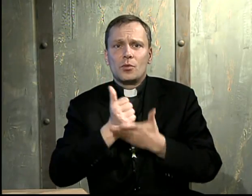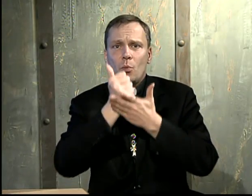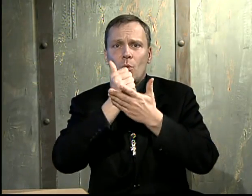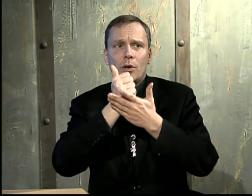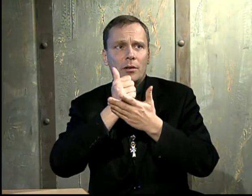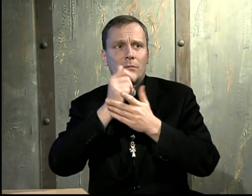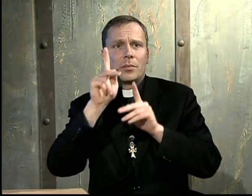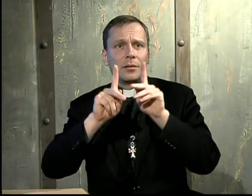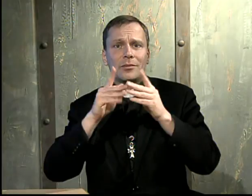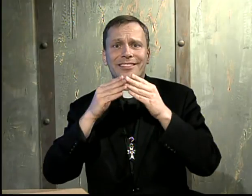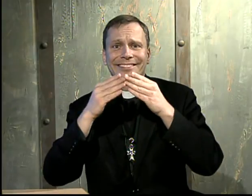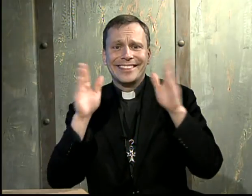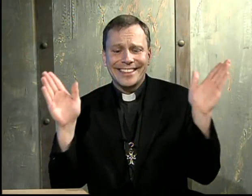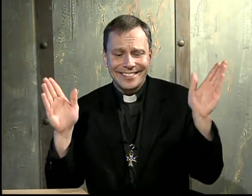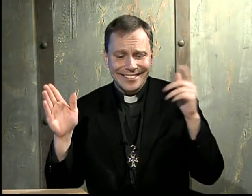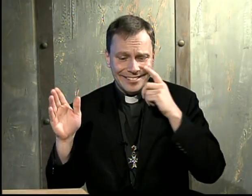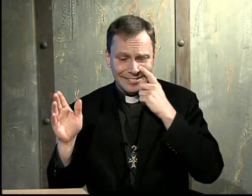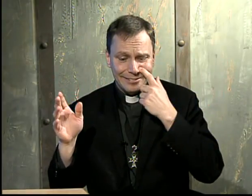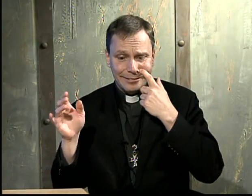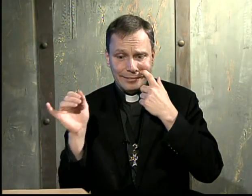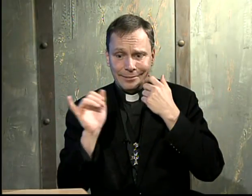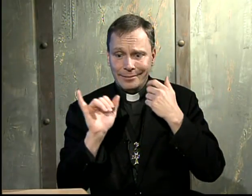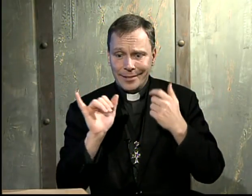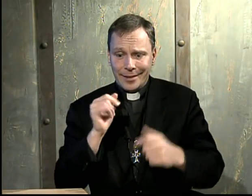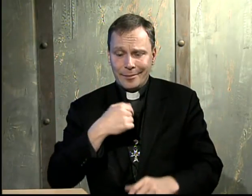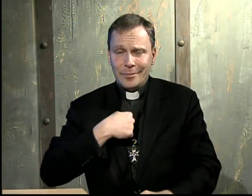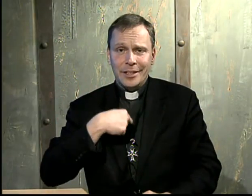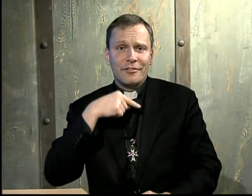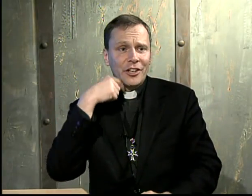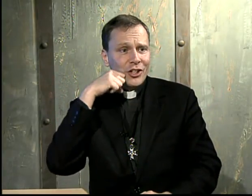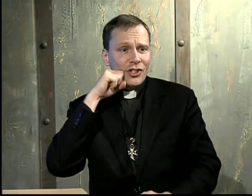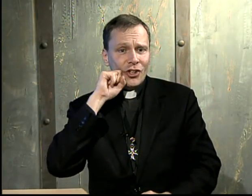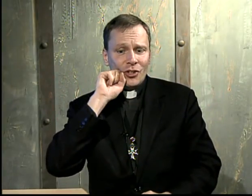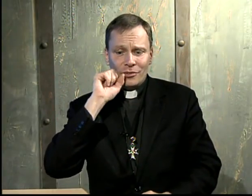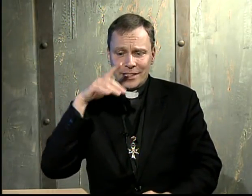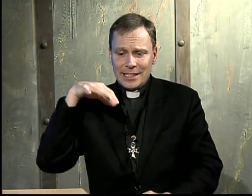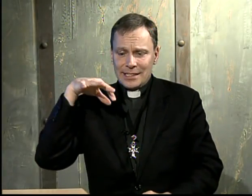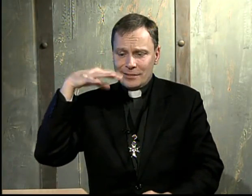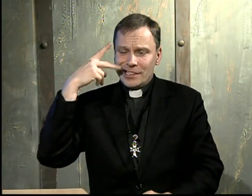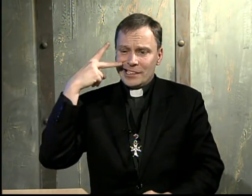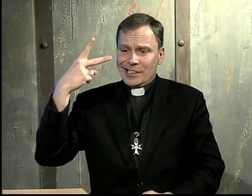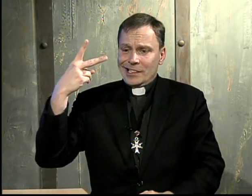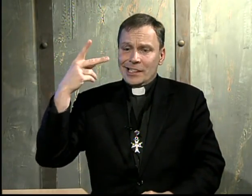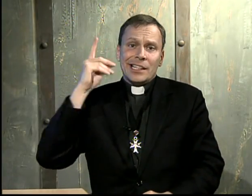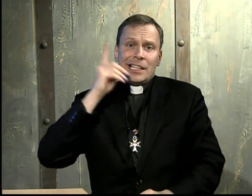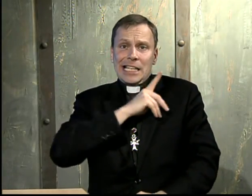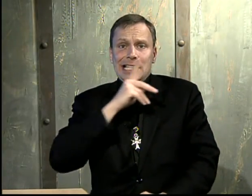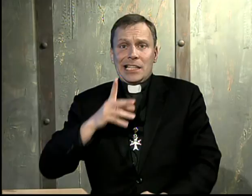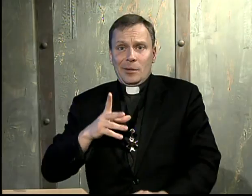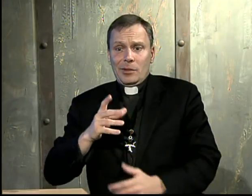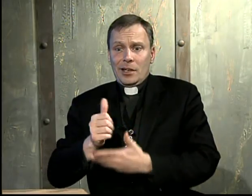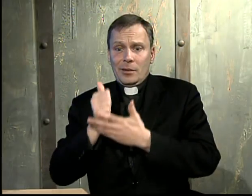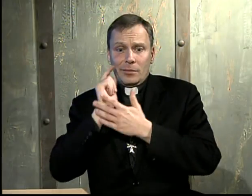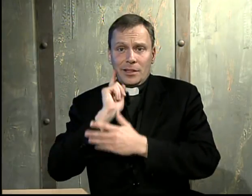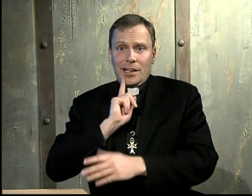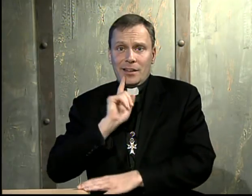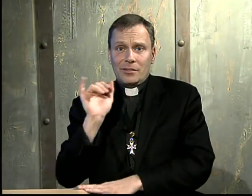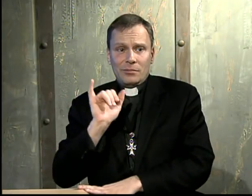but that's not our only concern. We're also concerned on life issues in general.